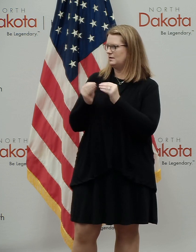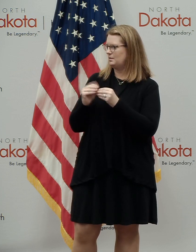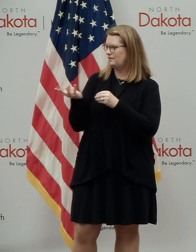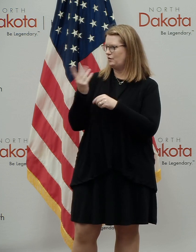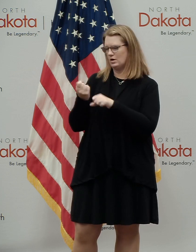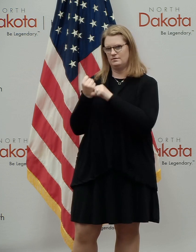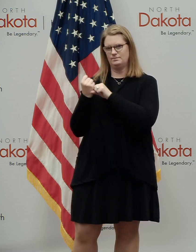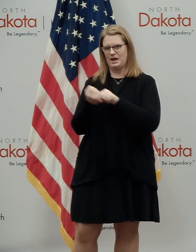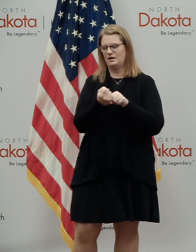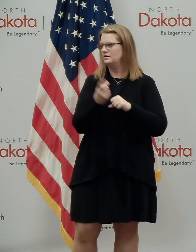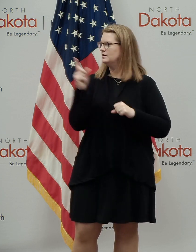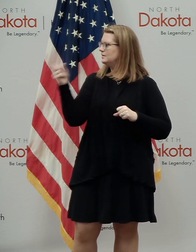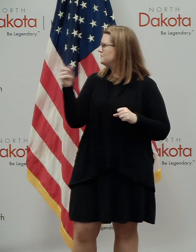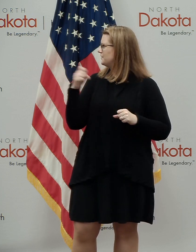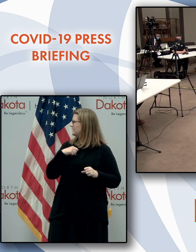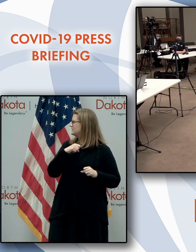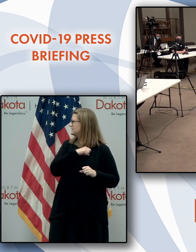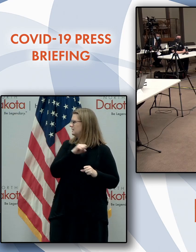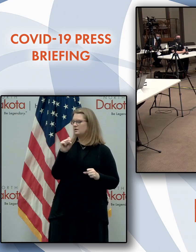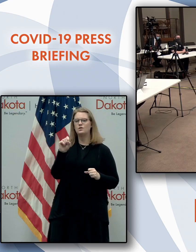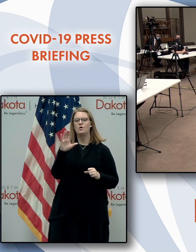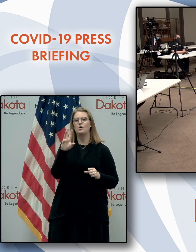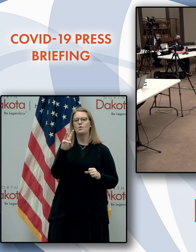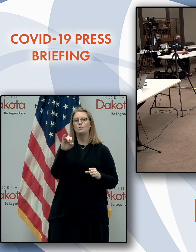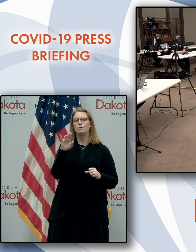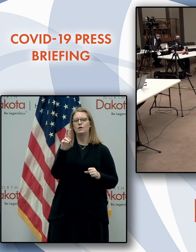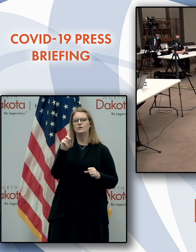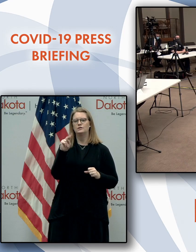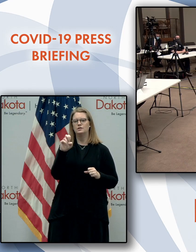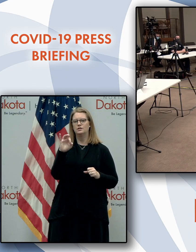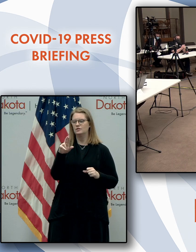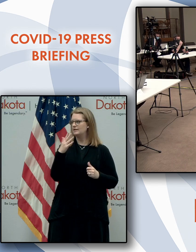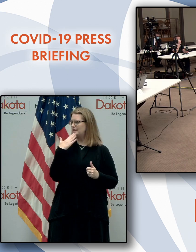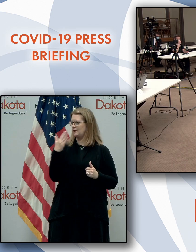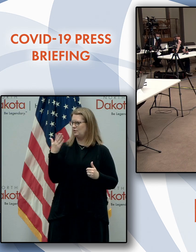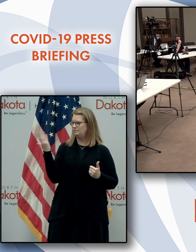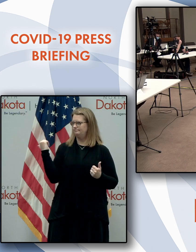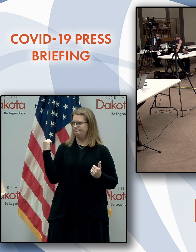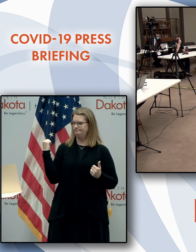growing up. Okay, Senator Wardner, great to have you here. Thank you.